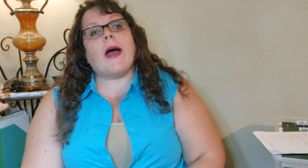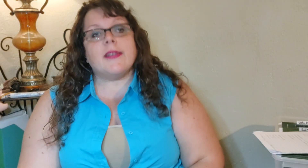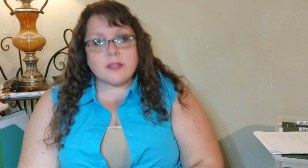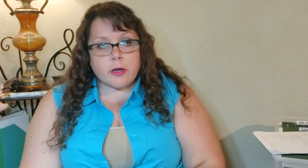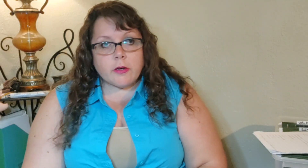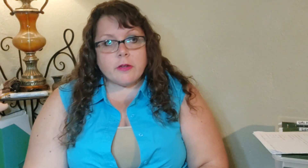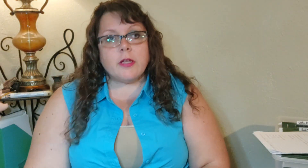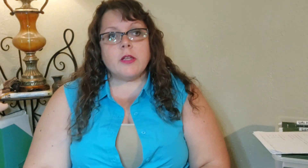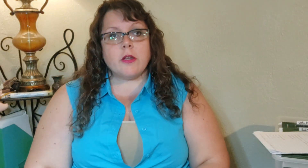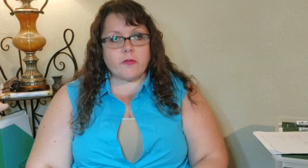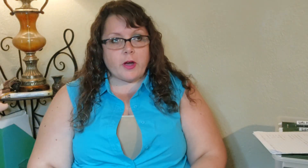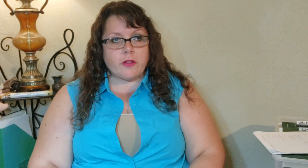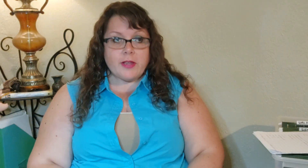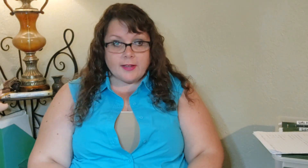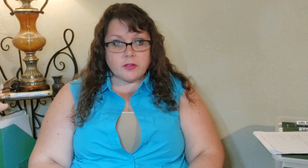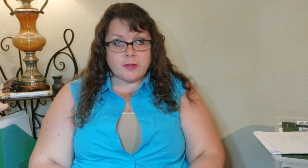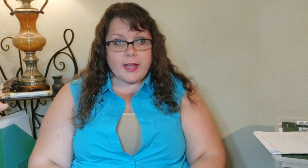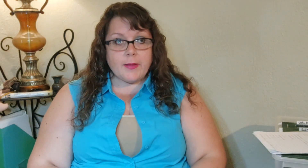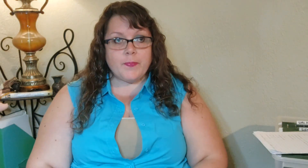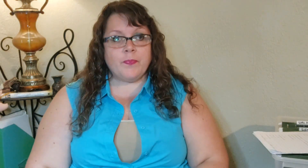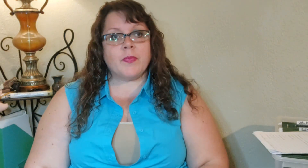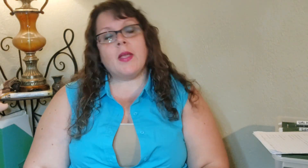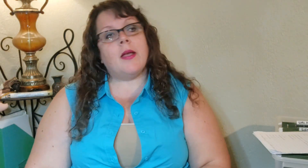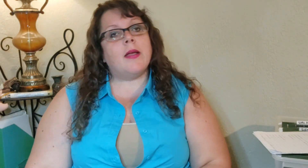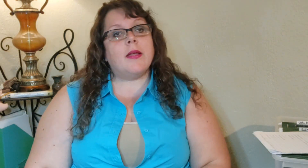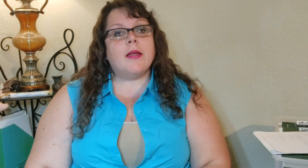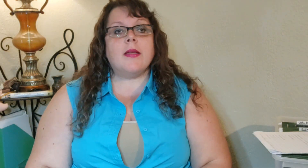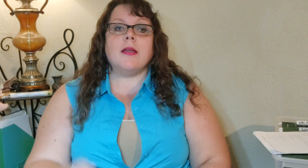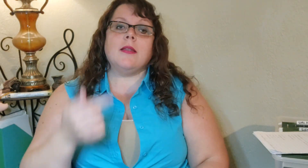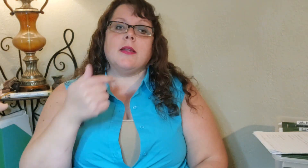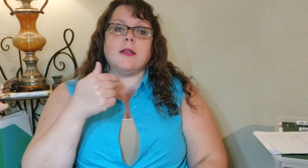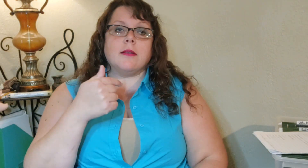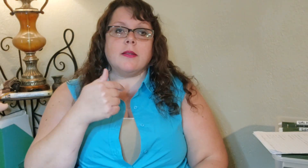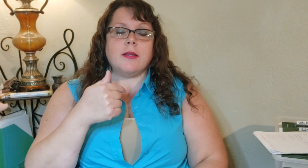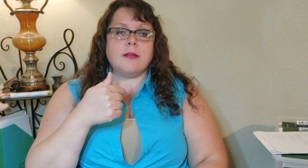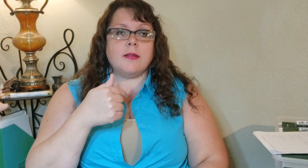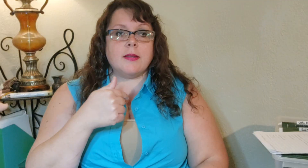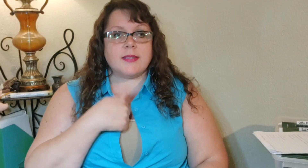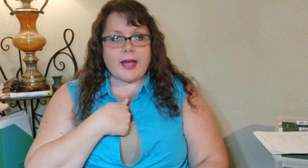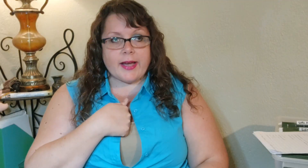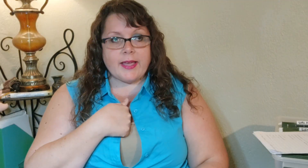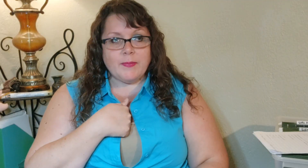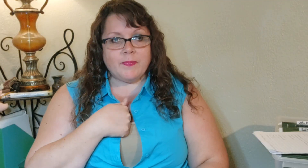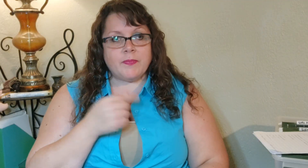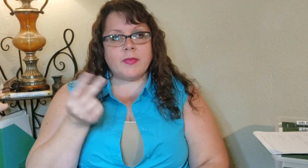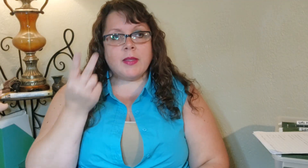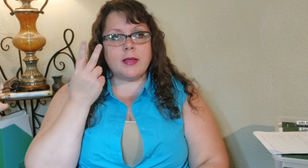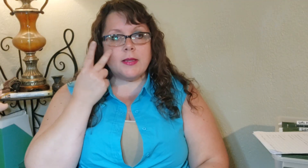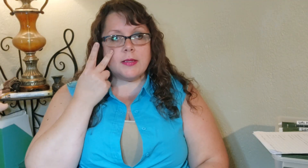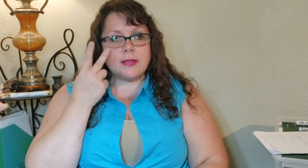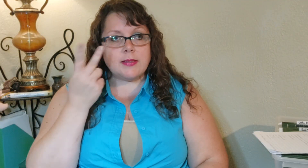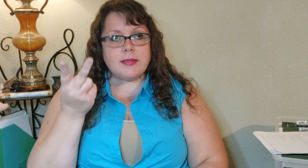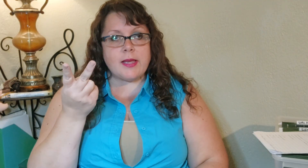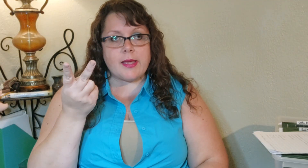I saw your father yesterday, and then is I